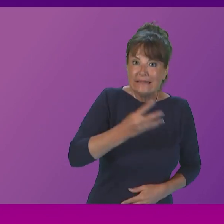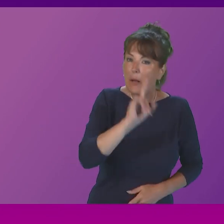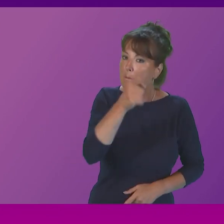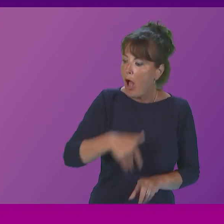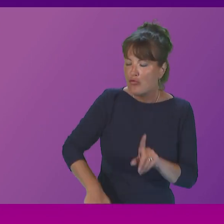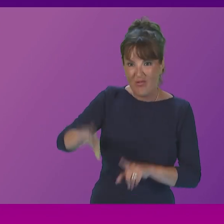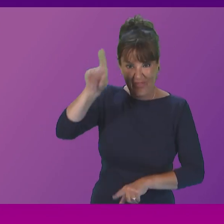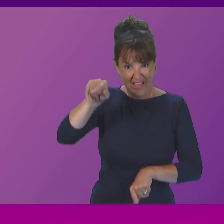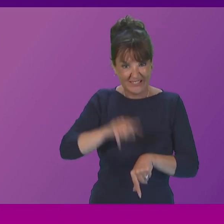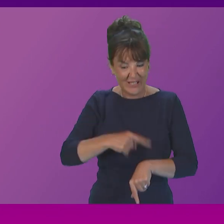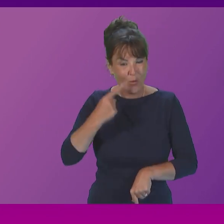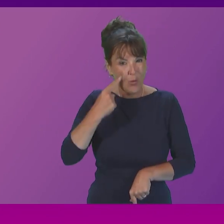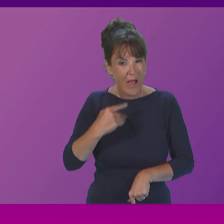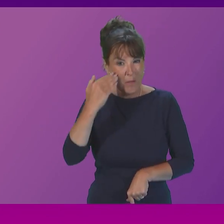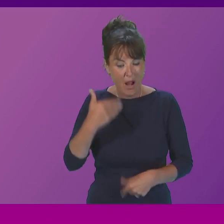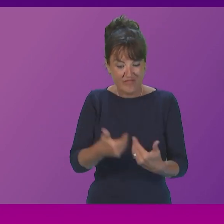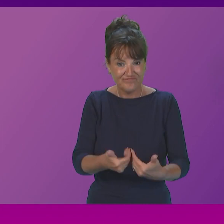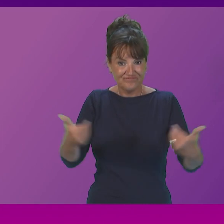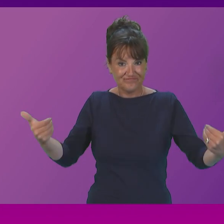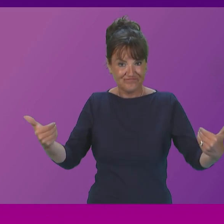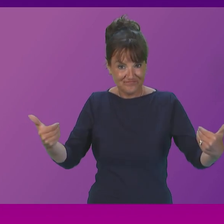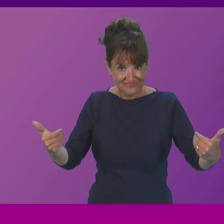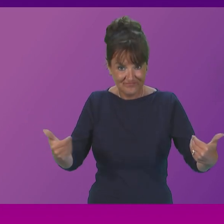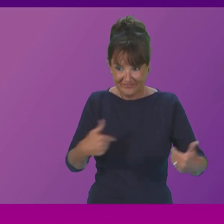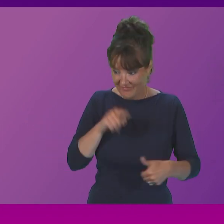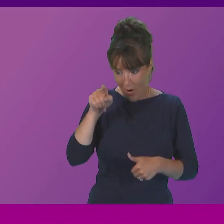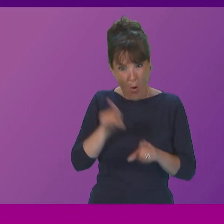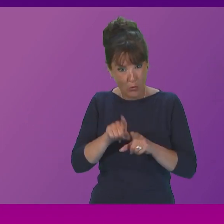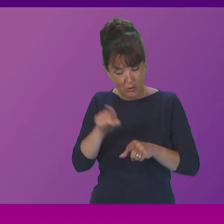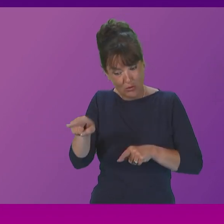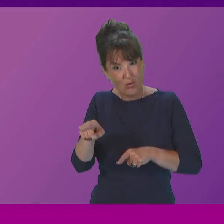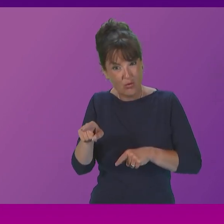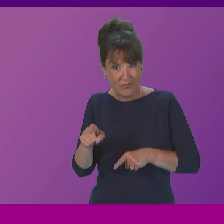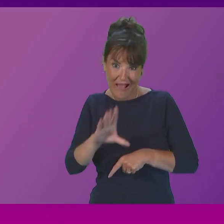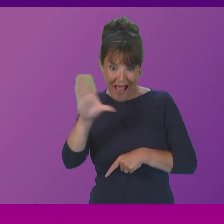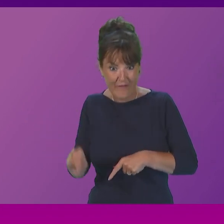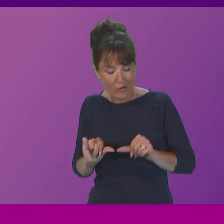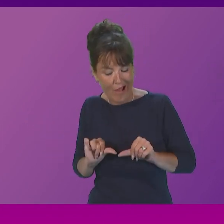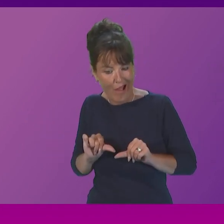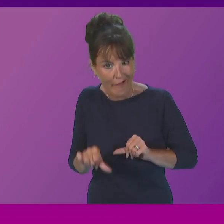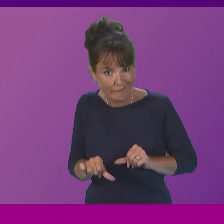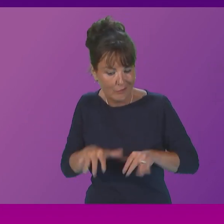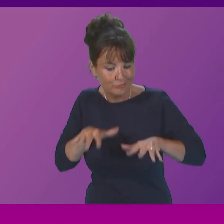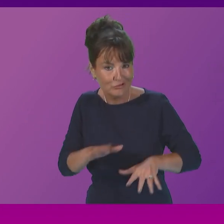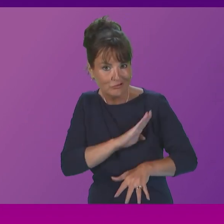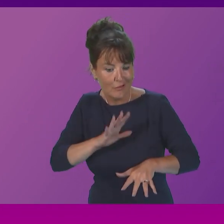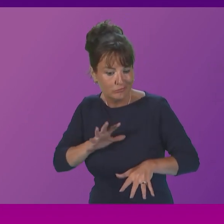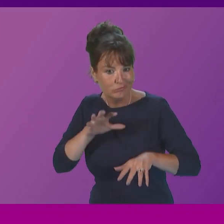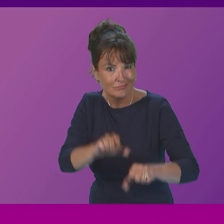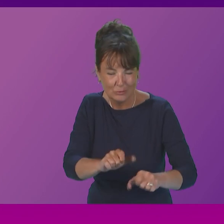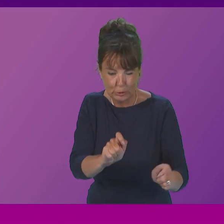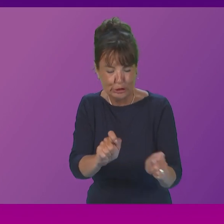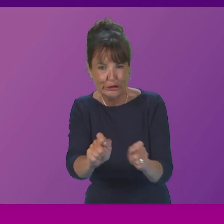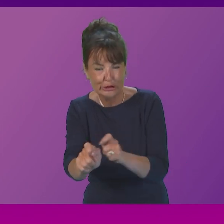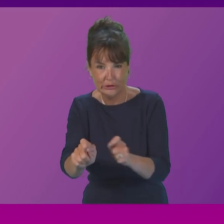of apartheid in South Africa, growing up in a post-colonial state, I was very aware that politics mattered. I wasn't